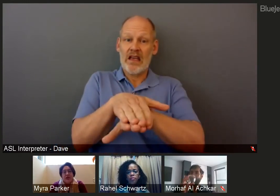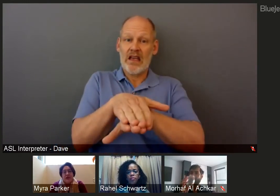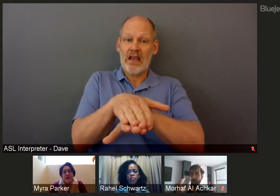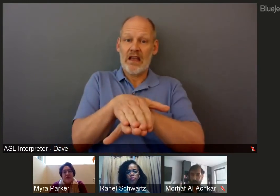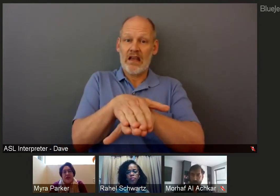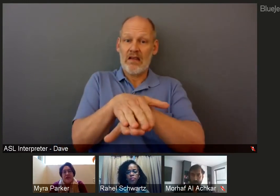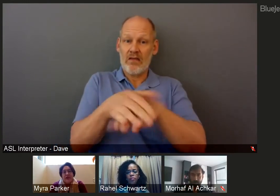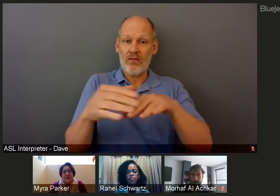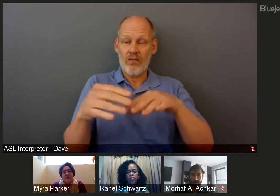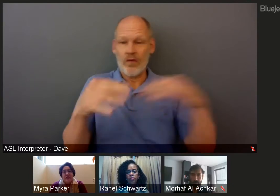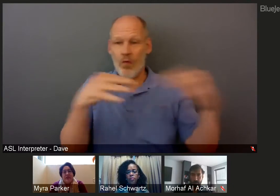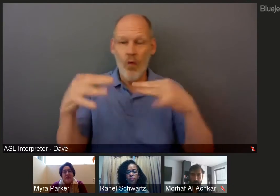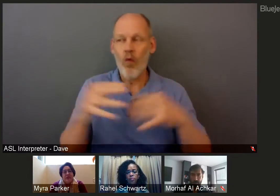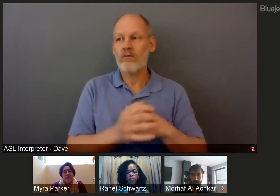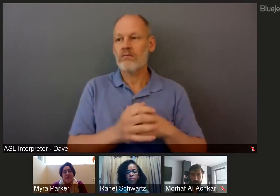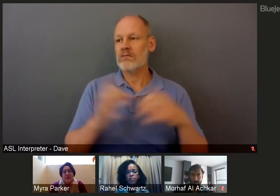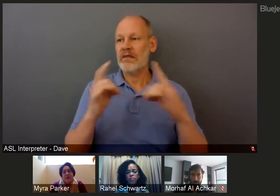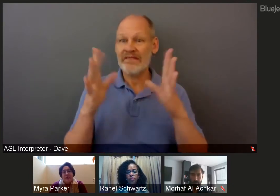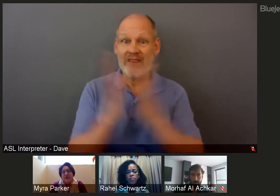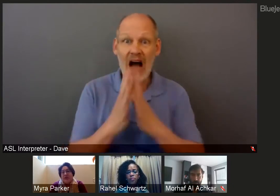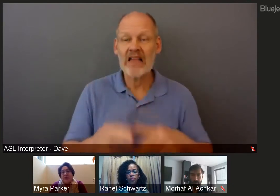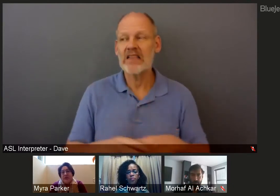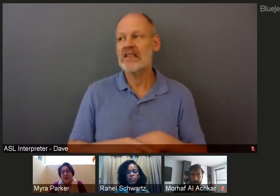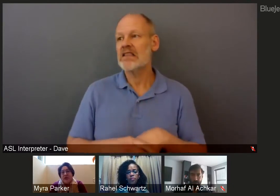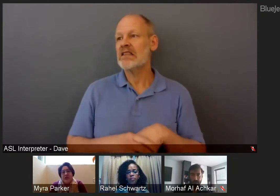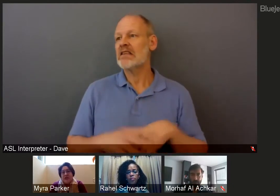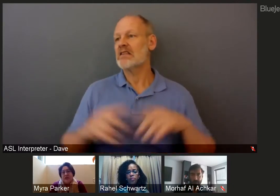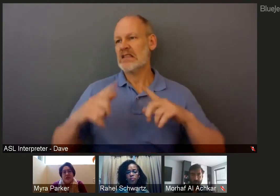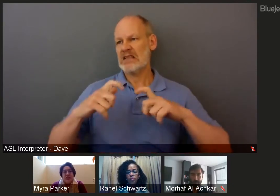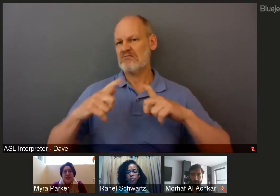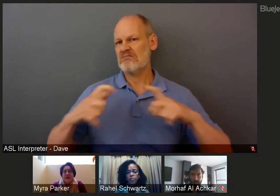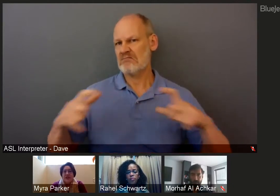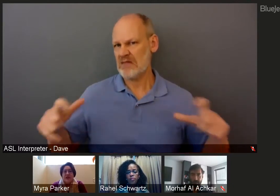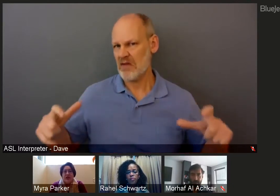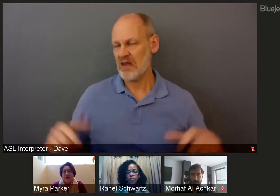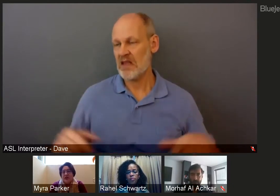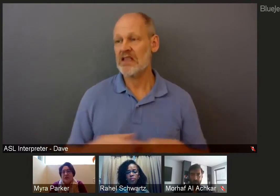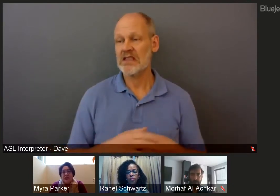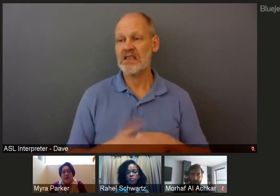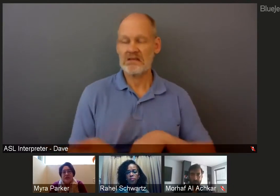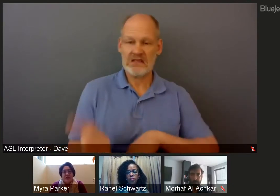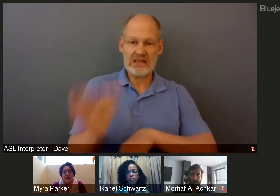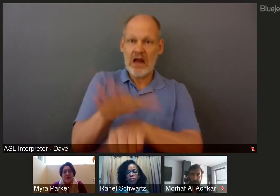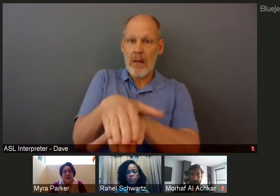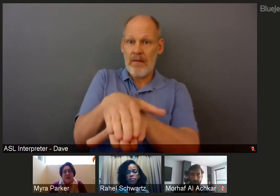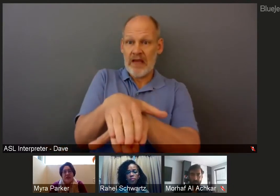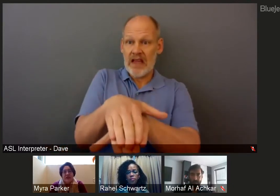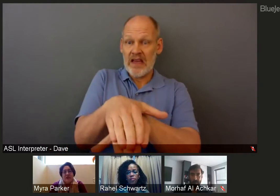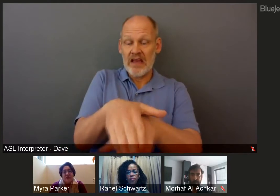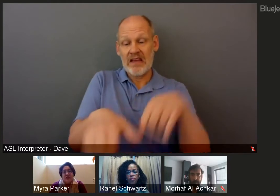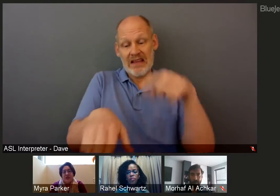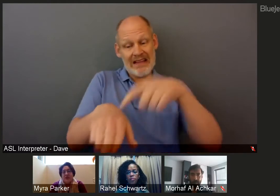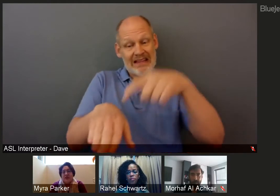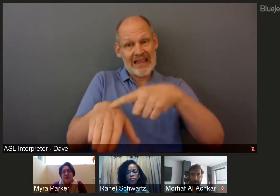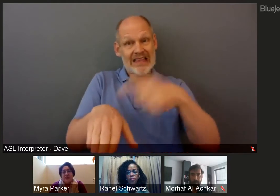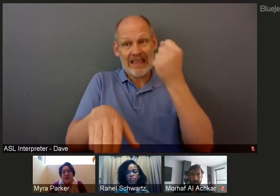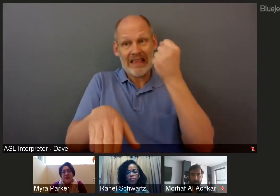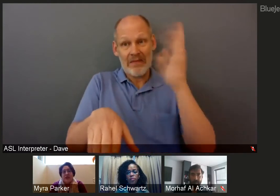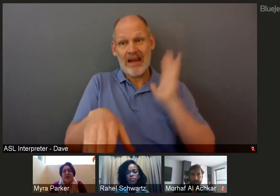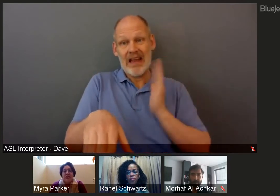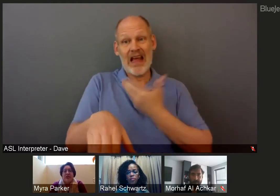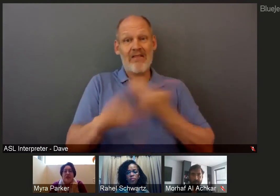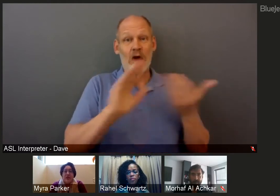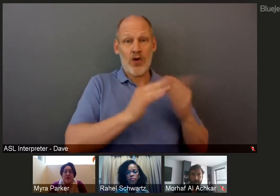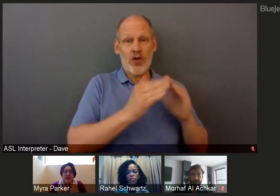war and violence and a host of other issues that a lot of our communities are facing, and particularly over the